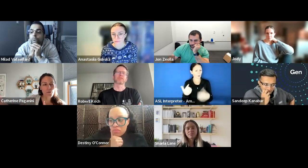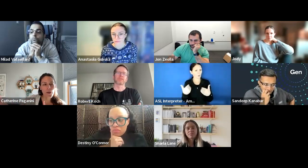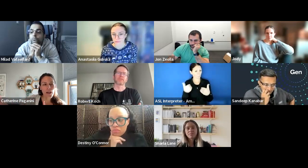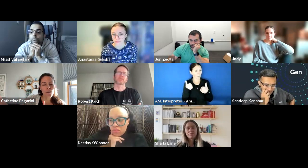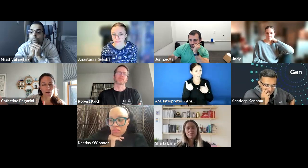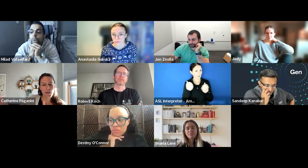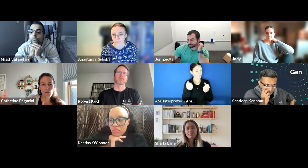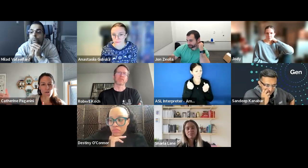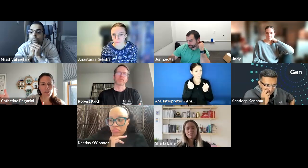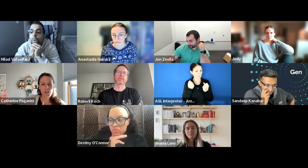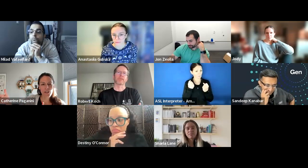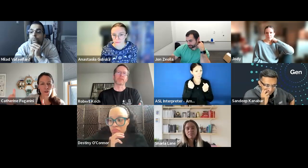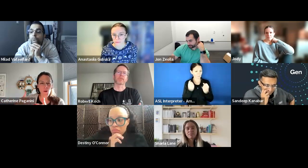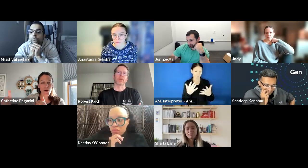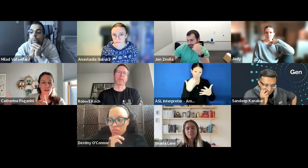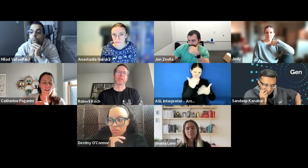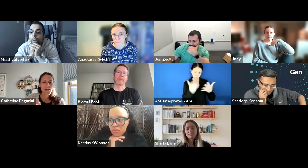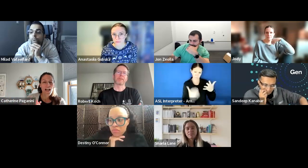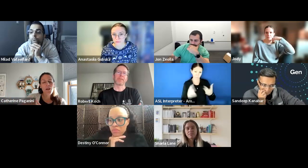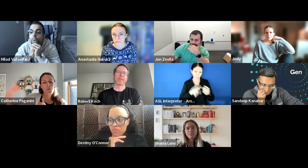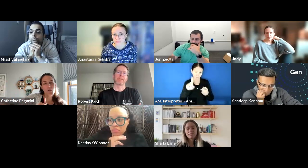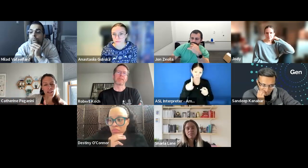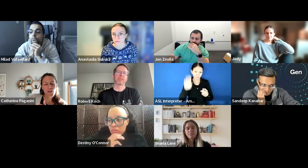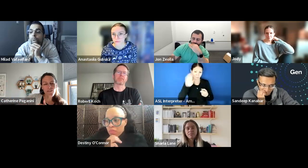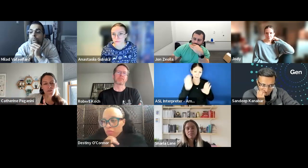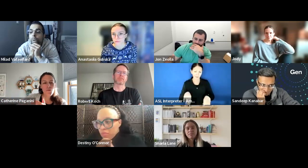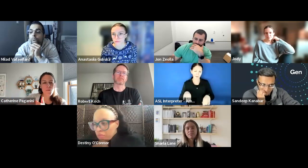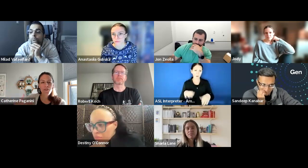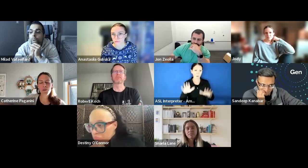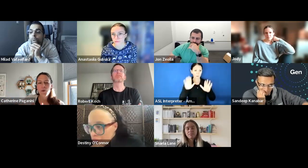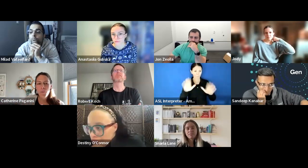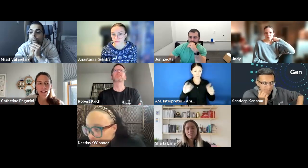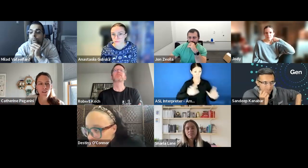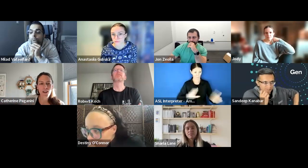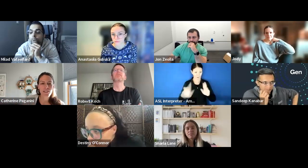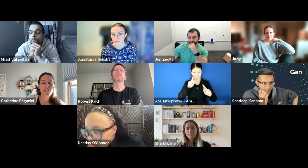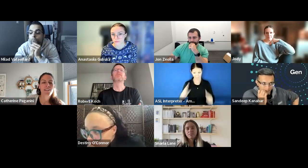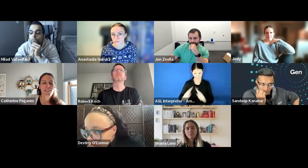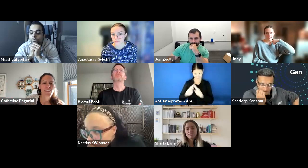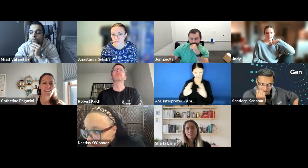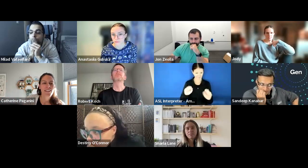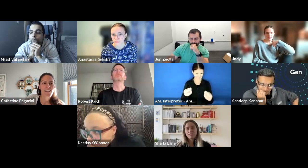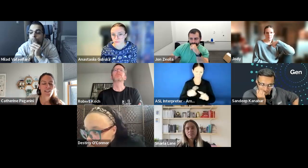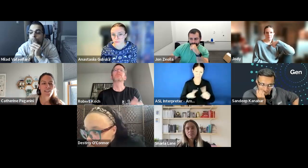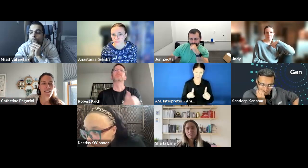things on our to-do list, so I don't know where. I mean, it would be great to have it for Paris, but we might not